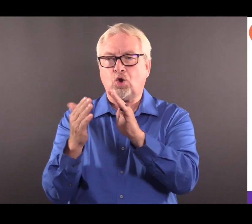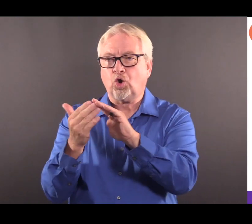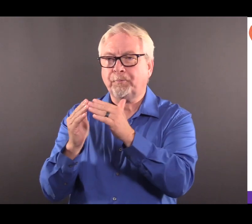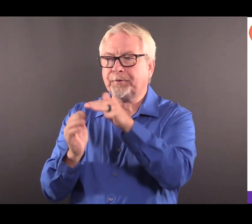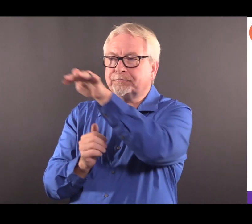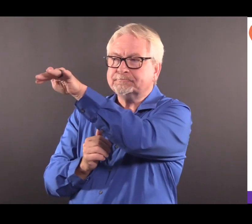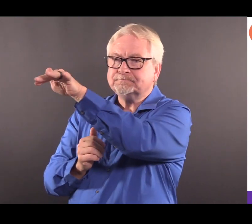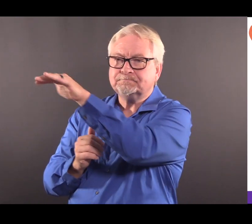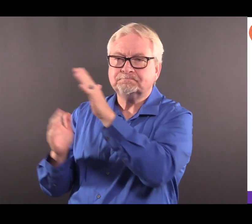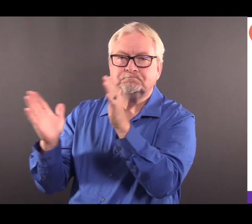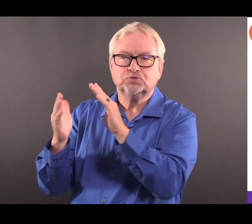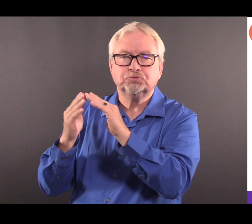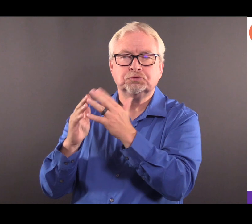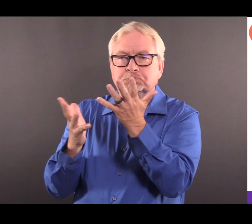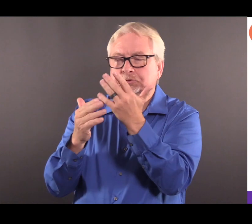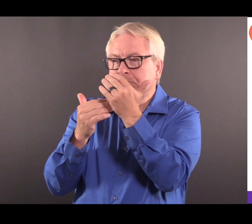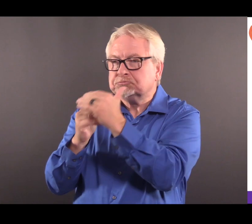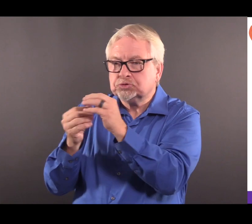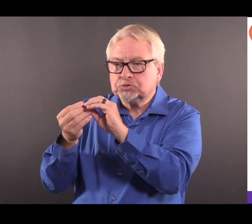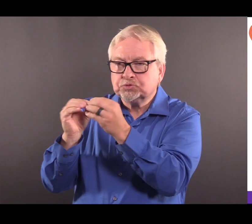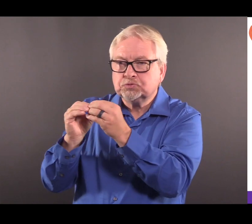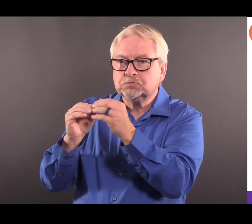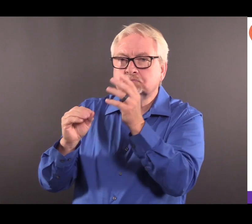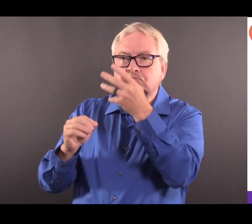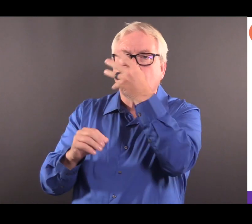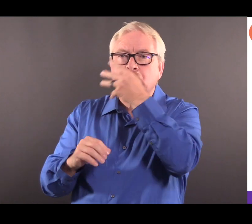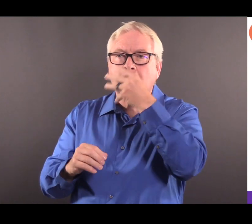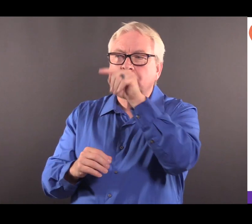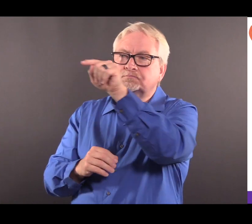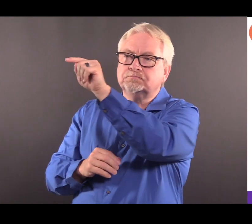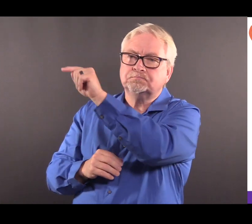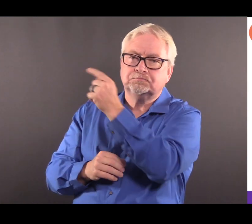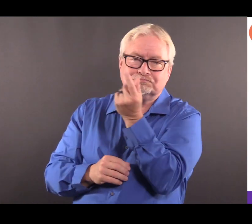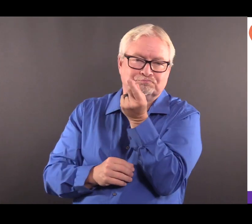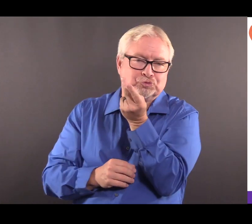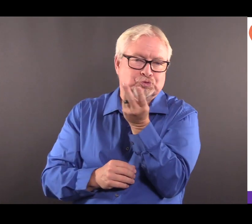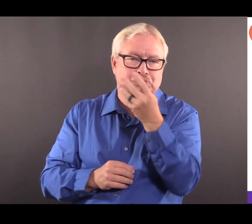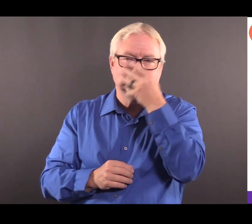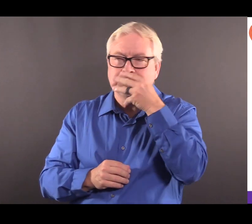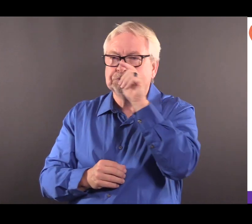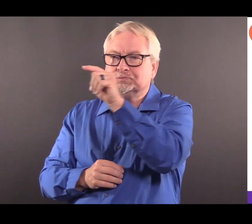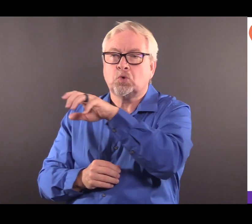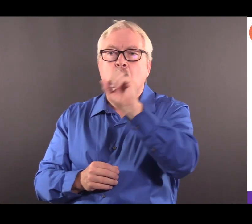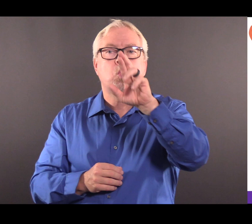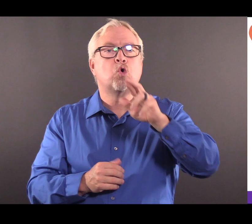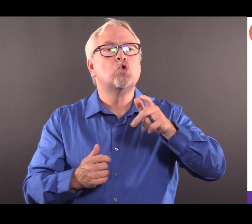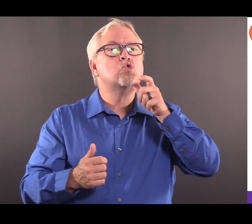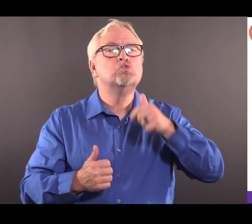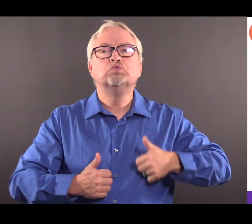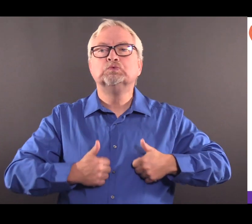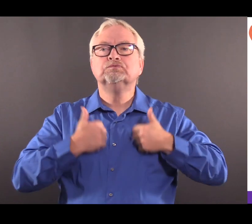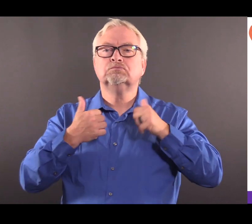For example, particularly in a small community, there may be a limited pool of